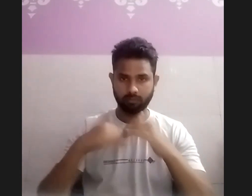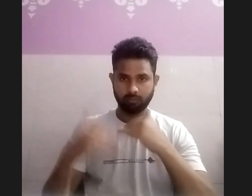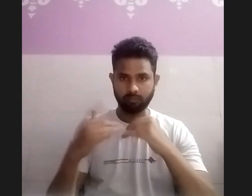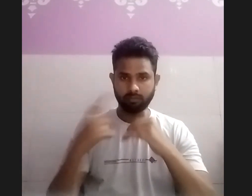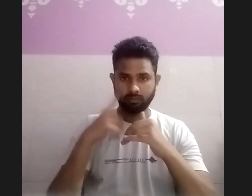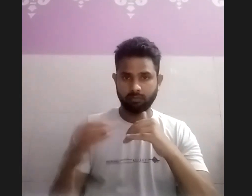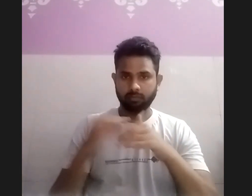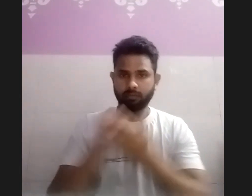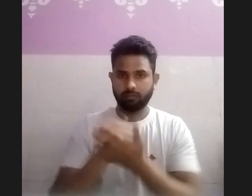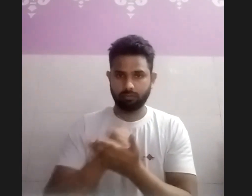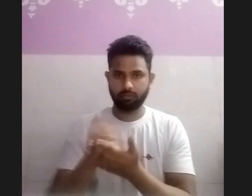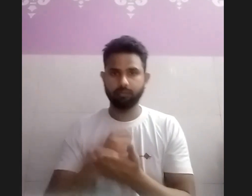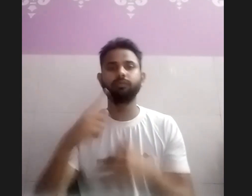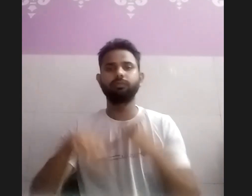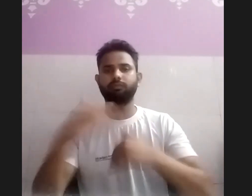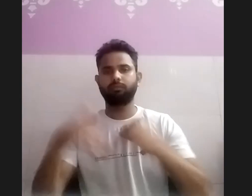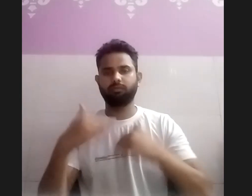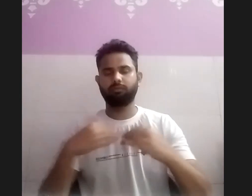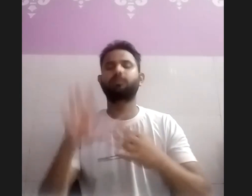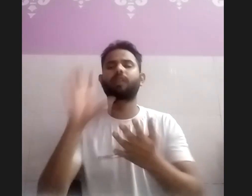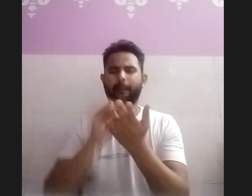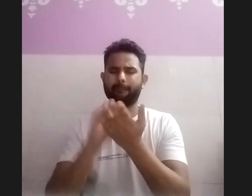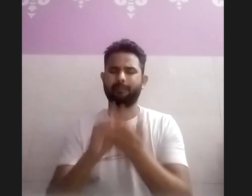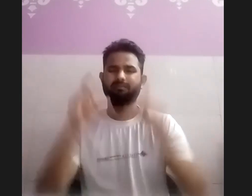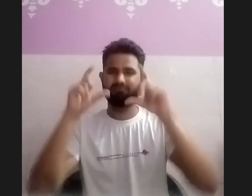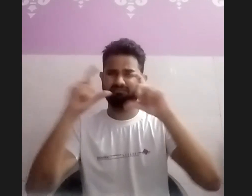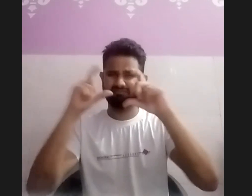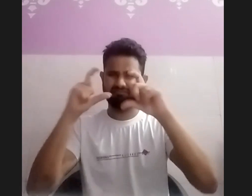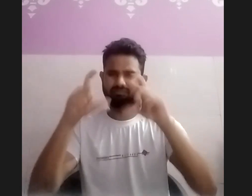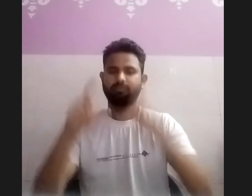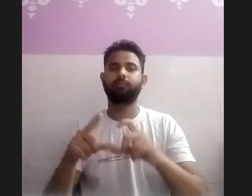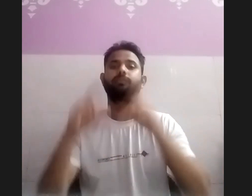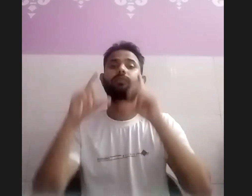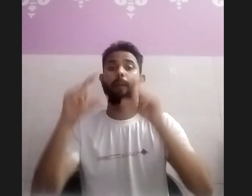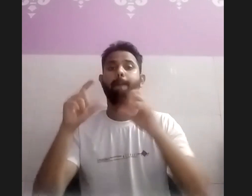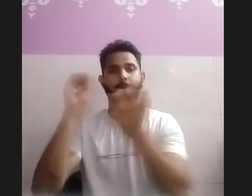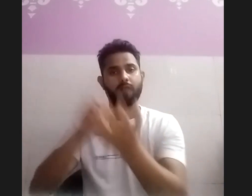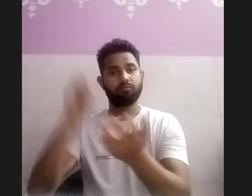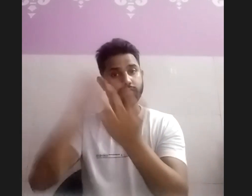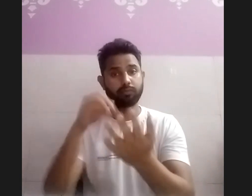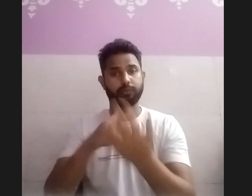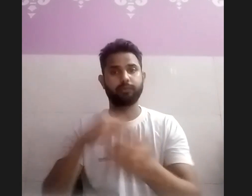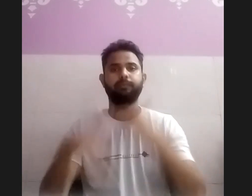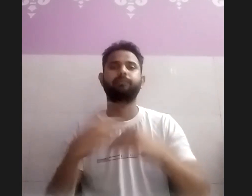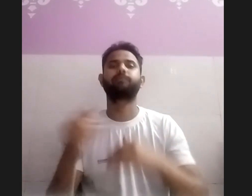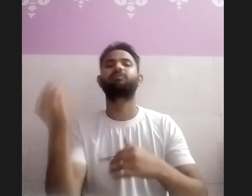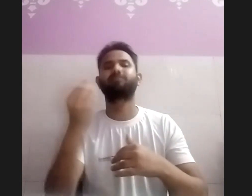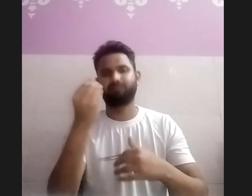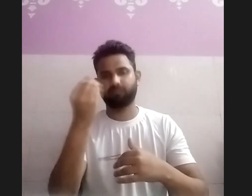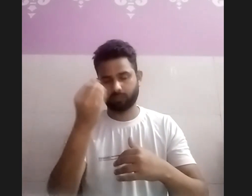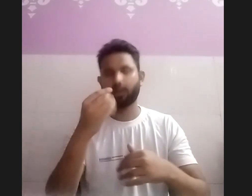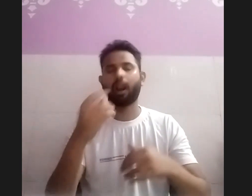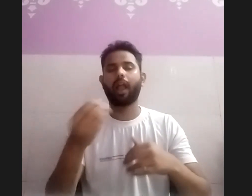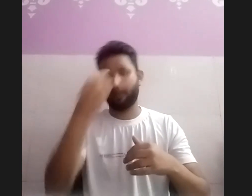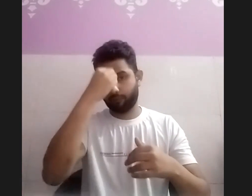tried several times to upload the pictures. So yeah, it was a little complicated process,